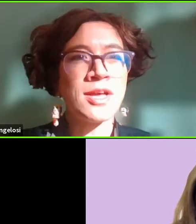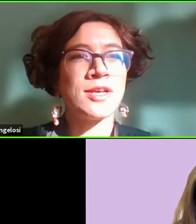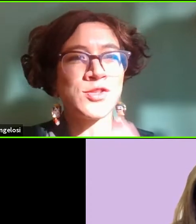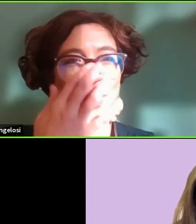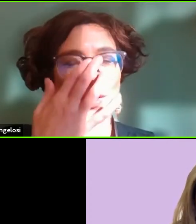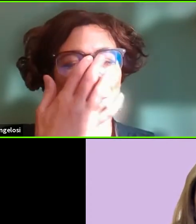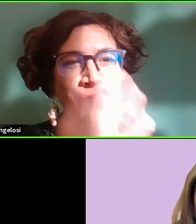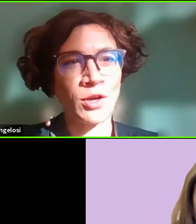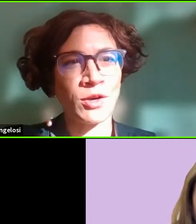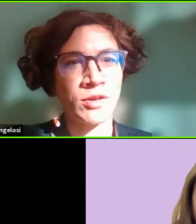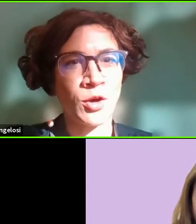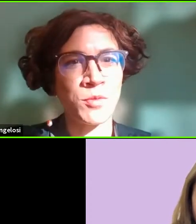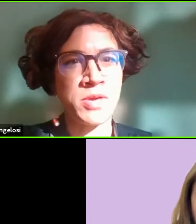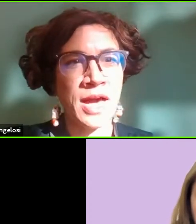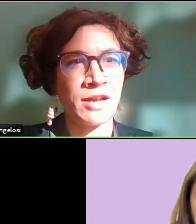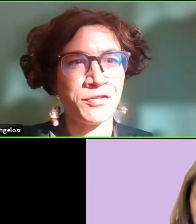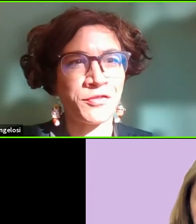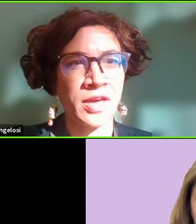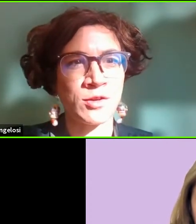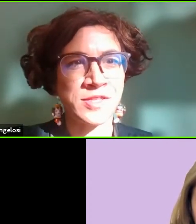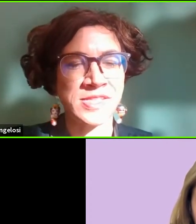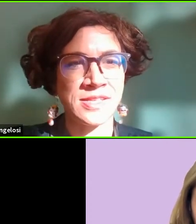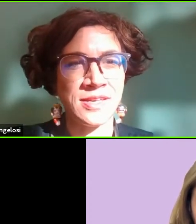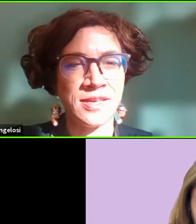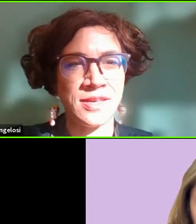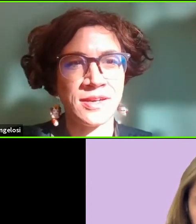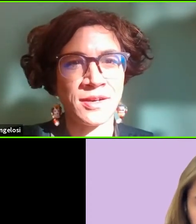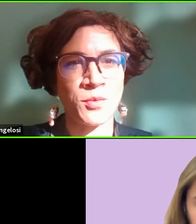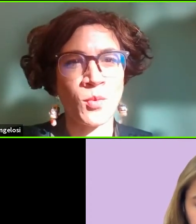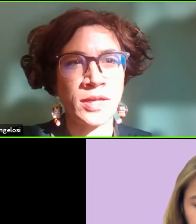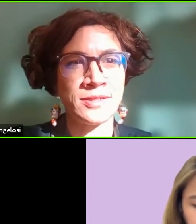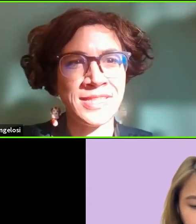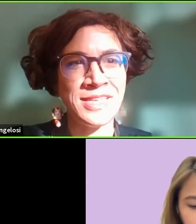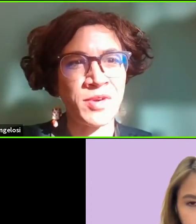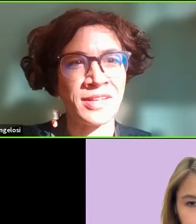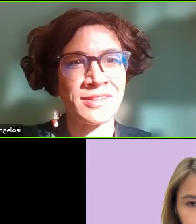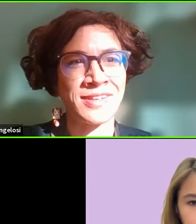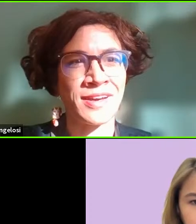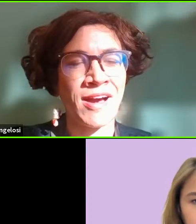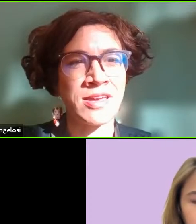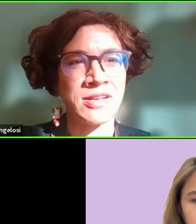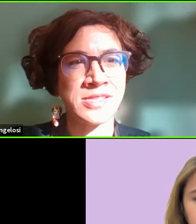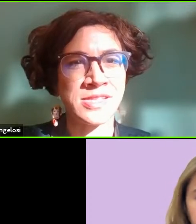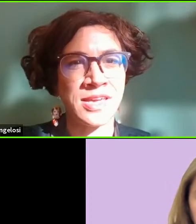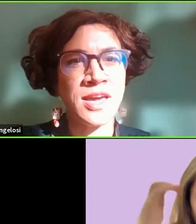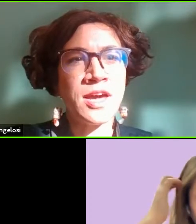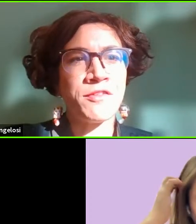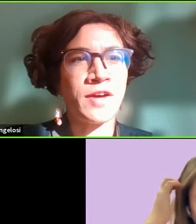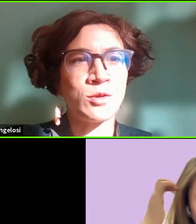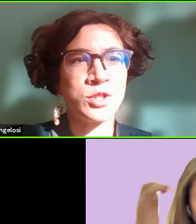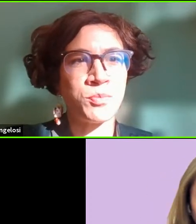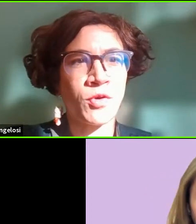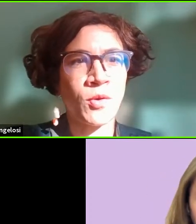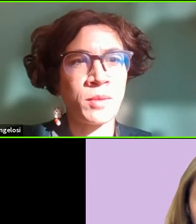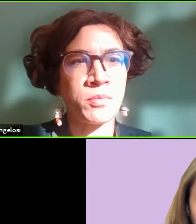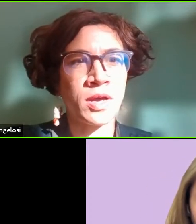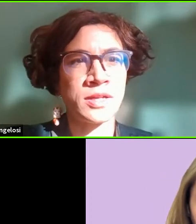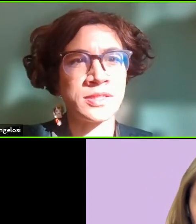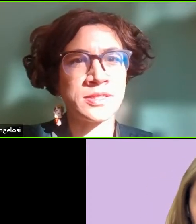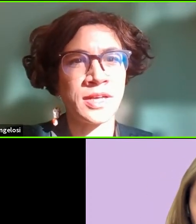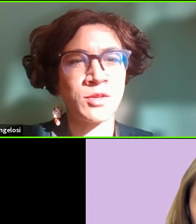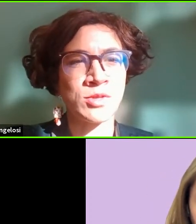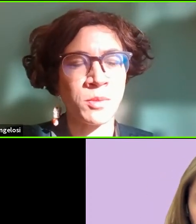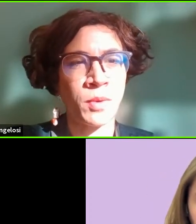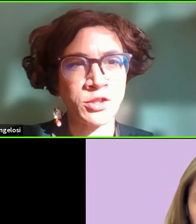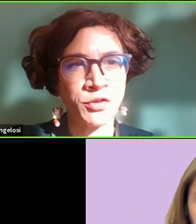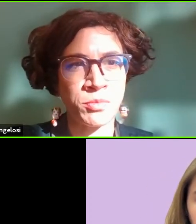session. So on behalf of ILC One Team and the ILC Fellowship Program,